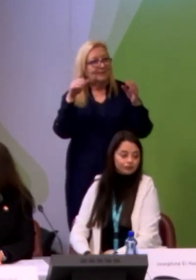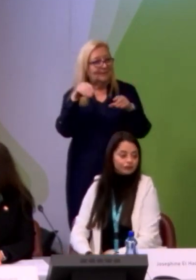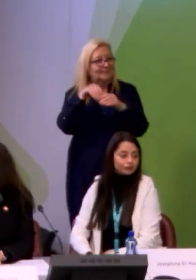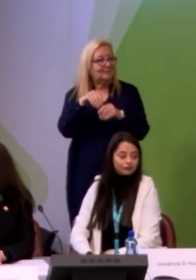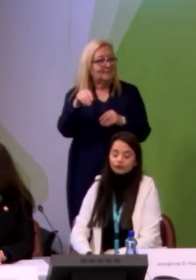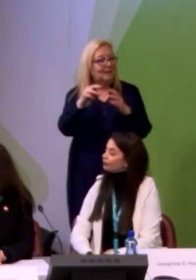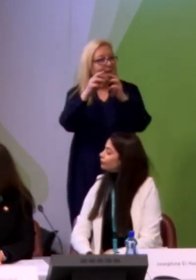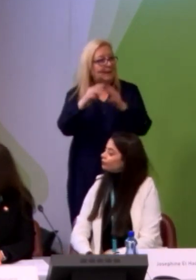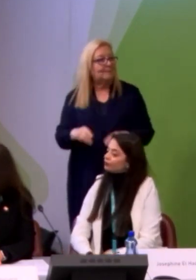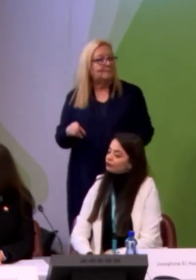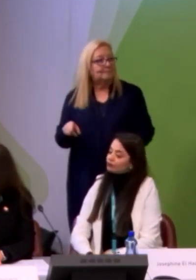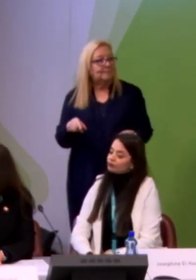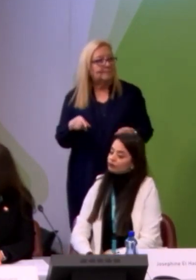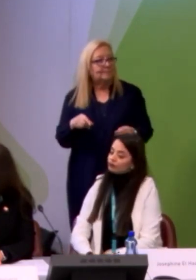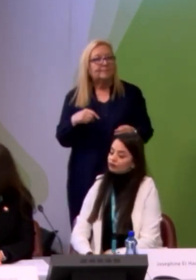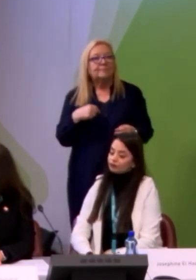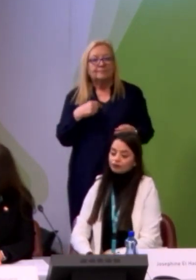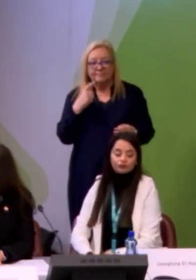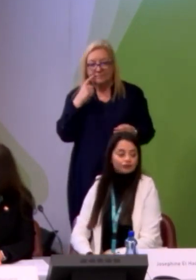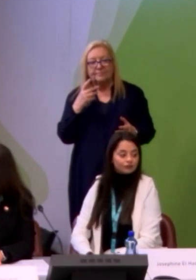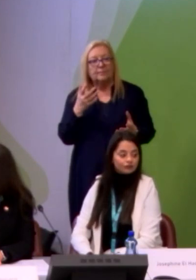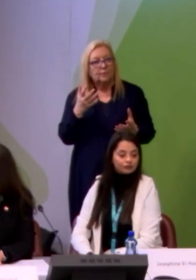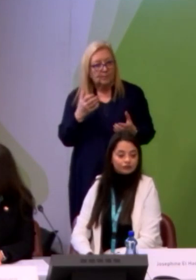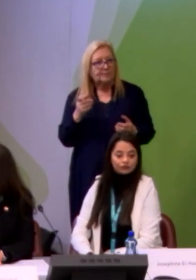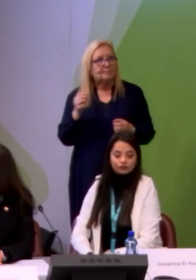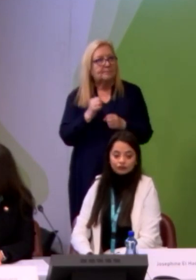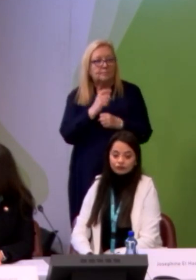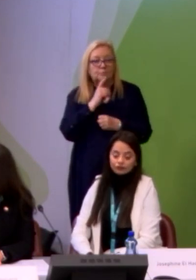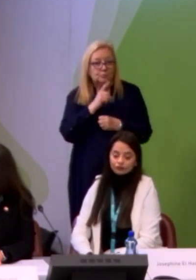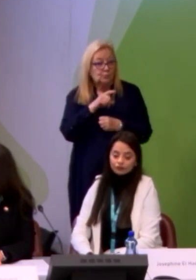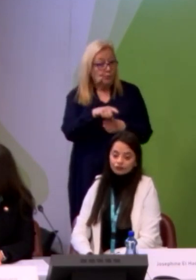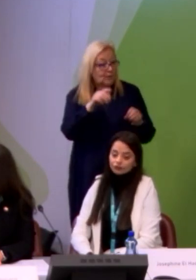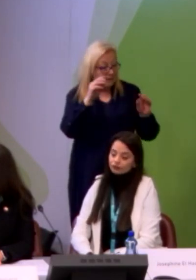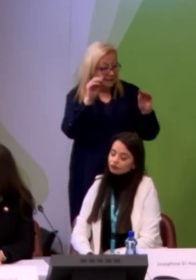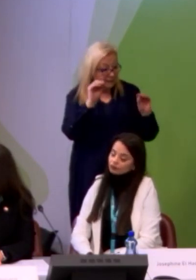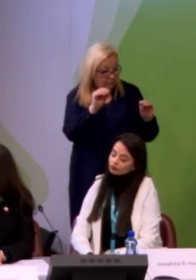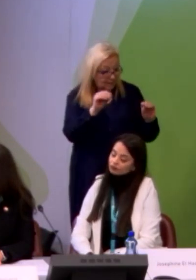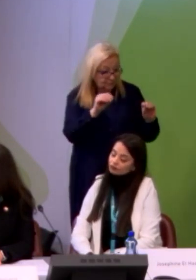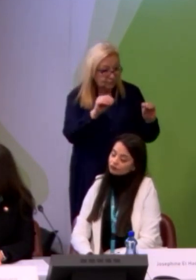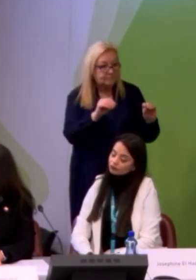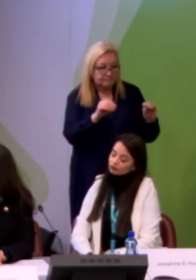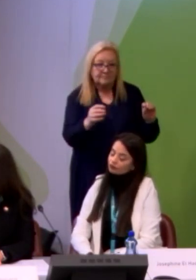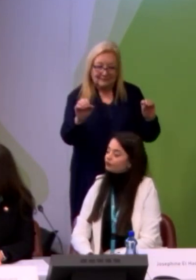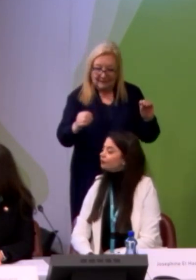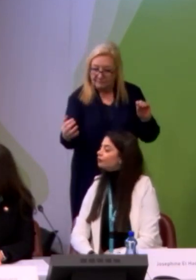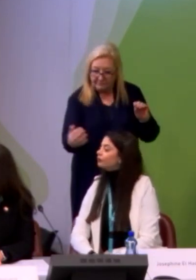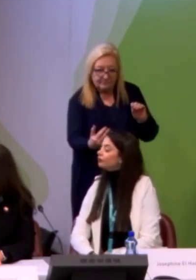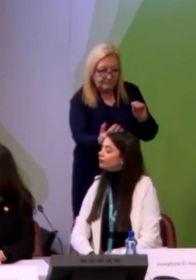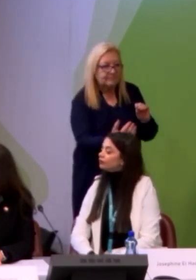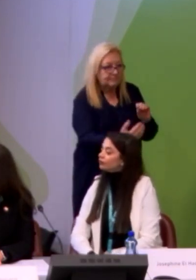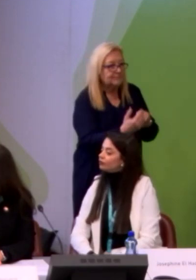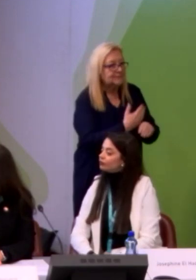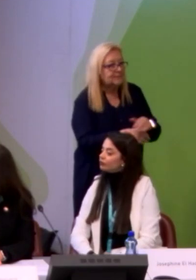So he's helping them to make sure that their education programs are disability inclusive. He uses his personal